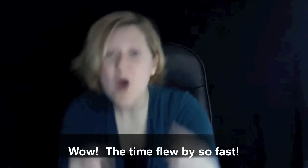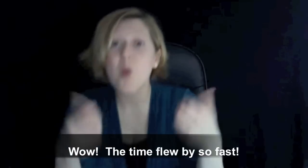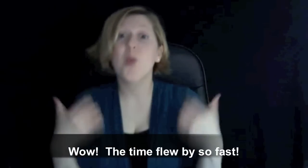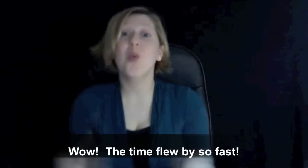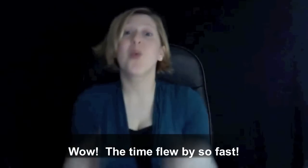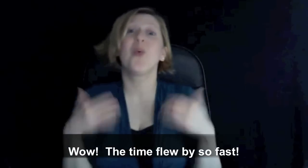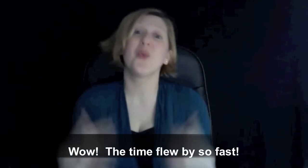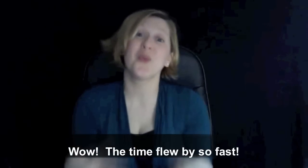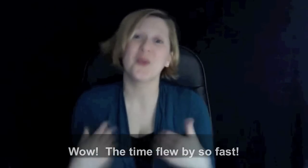fast.